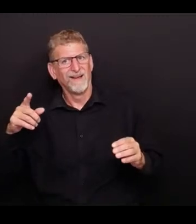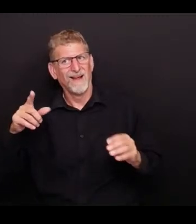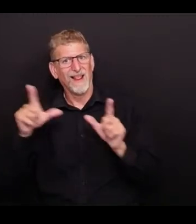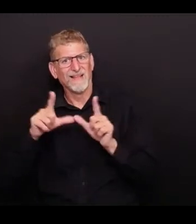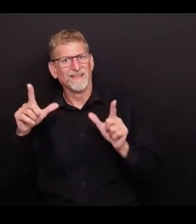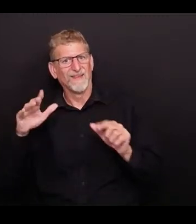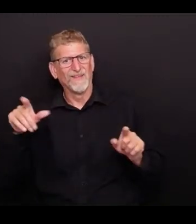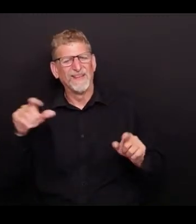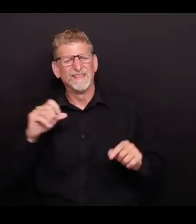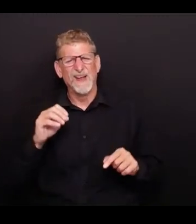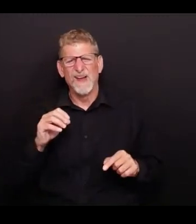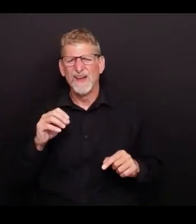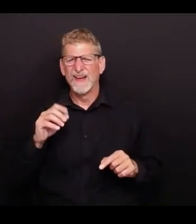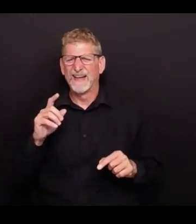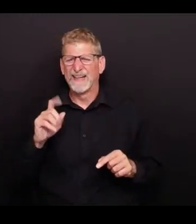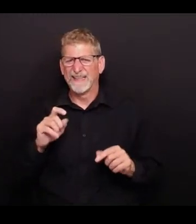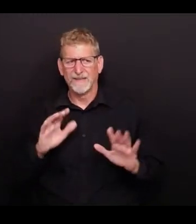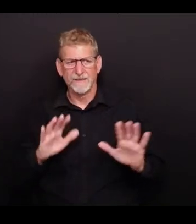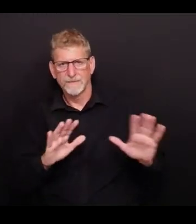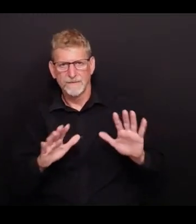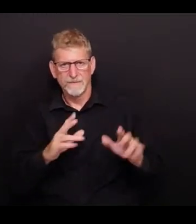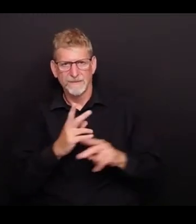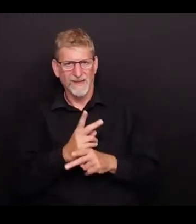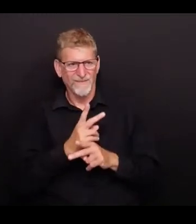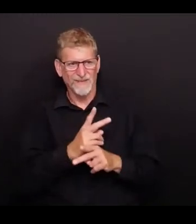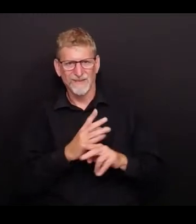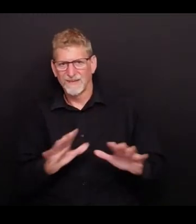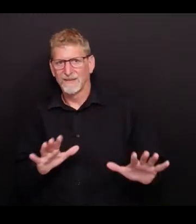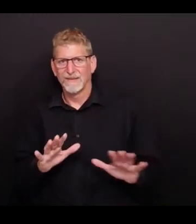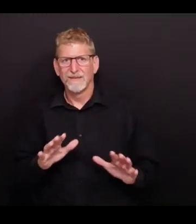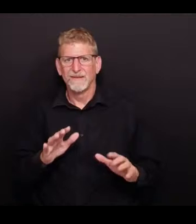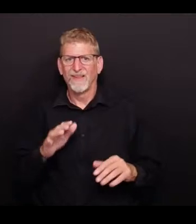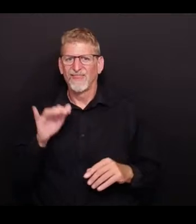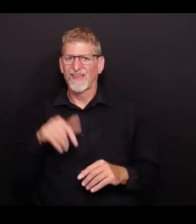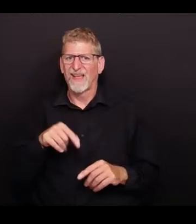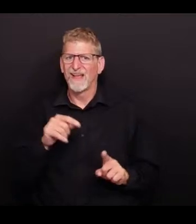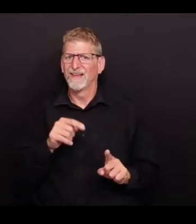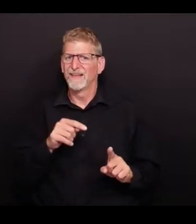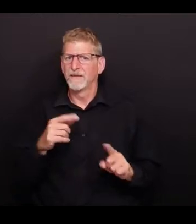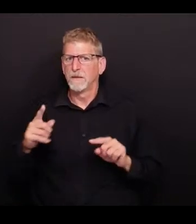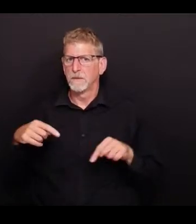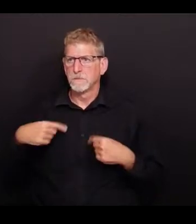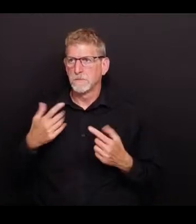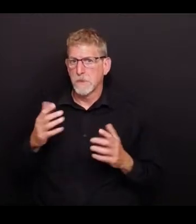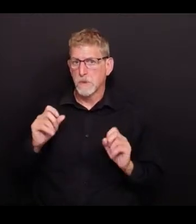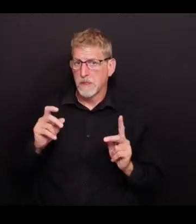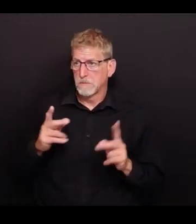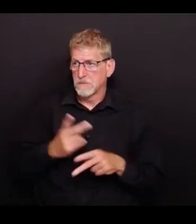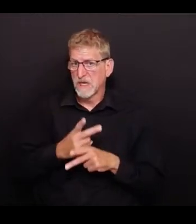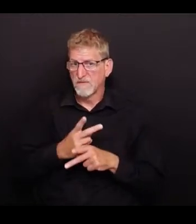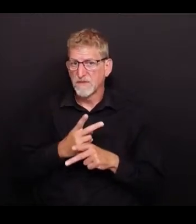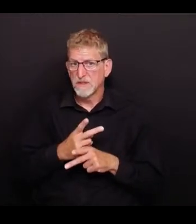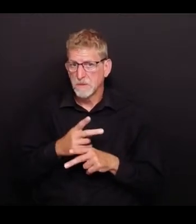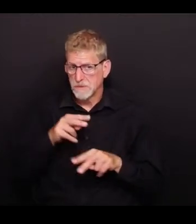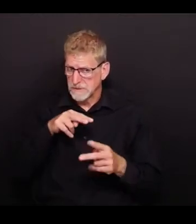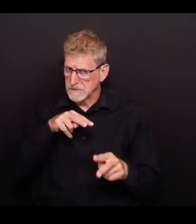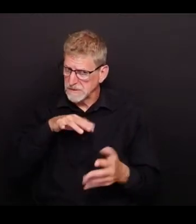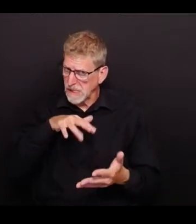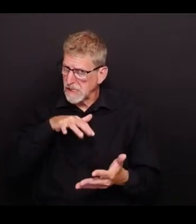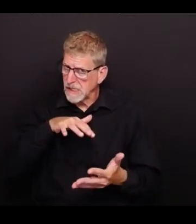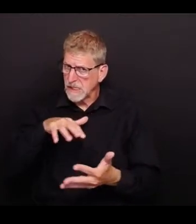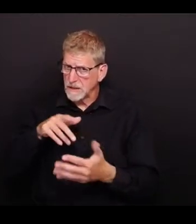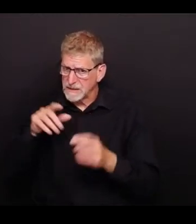hasn't happened. So I think there's a very cautious approach that's being taken in terms